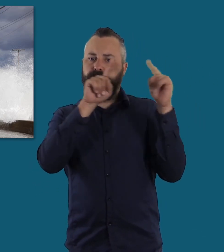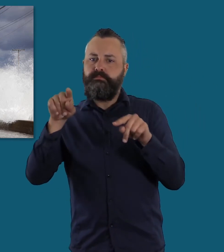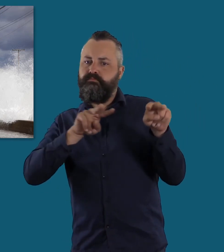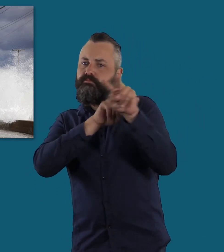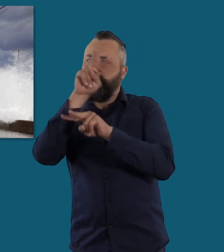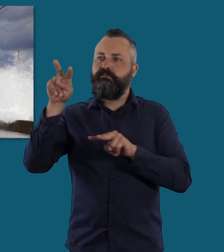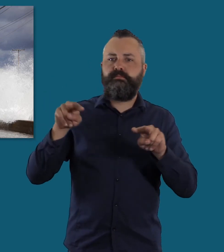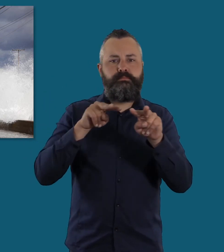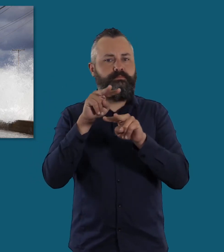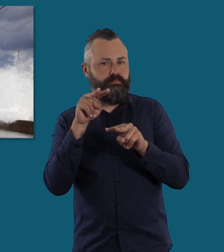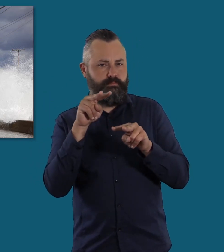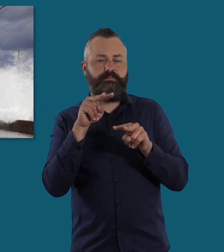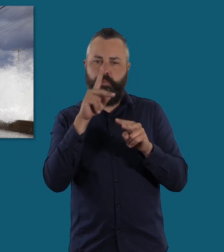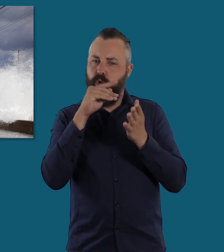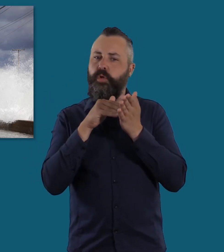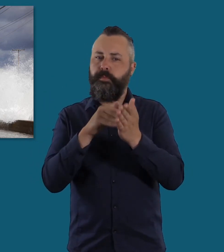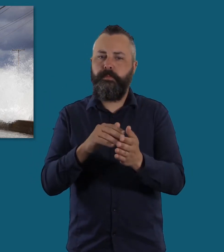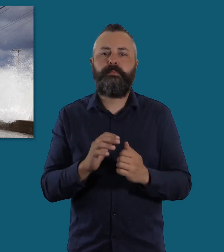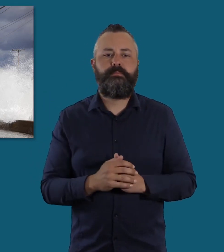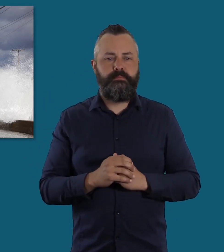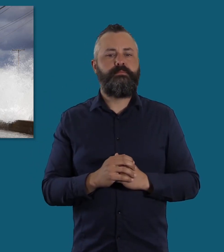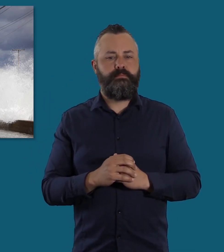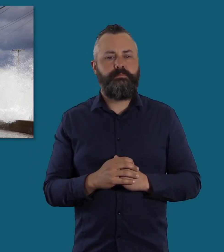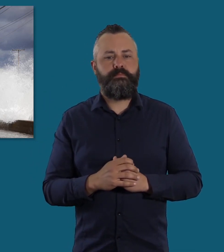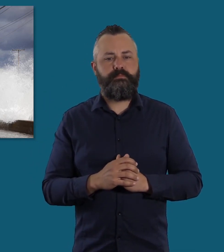Look for and report damaged or fallen power lines and other utilities.